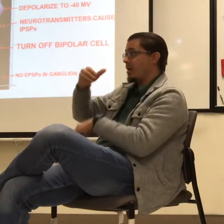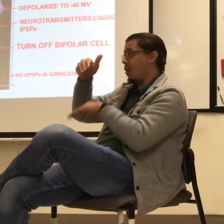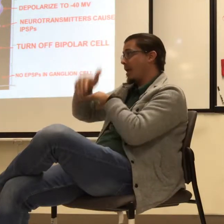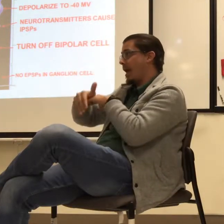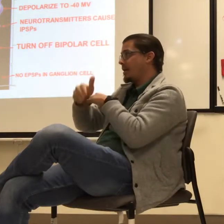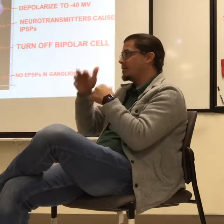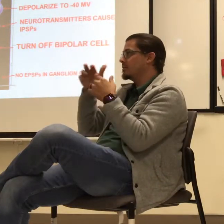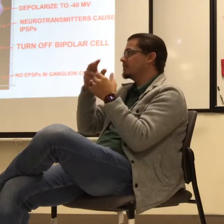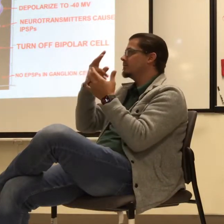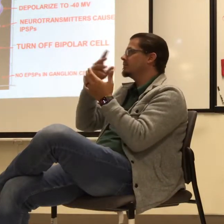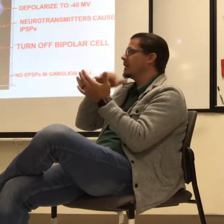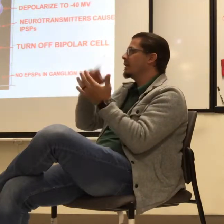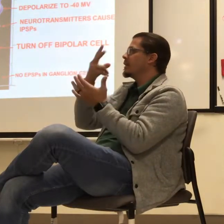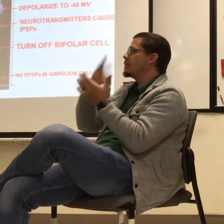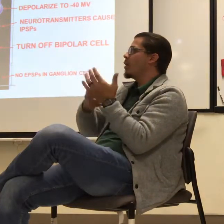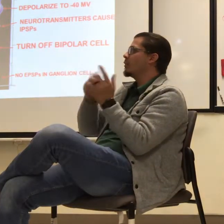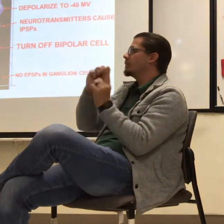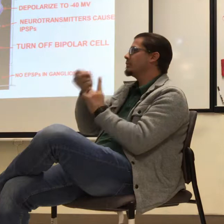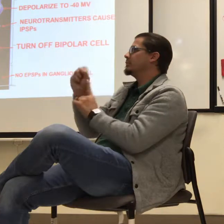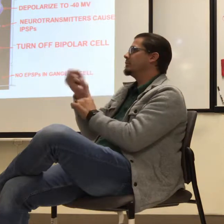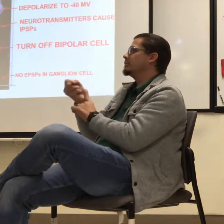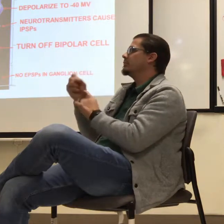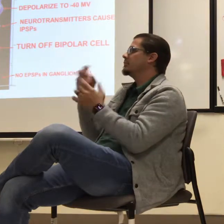both conditions and how the cell responds.